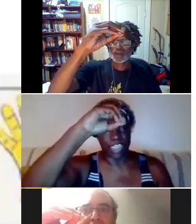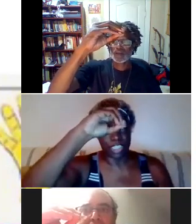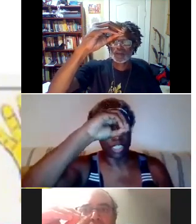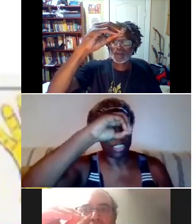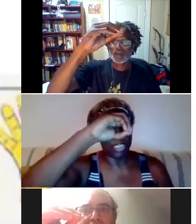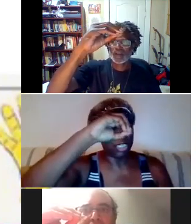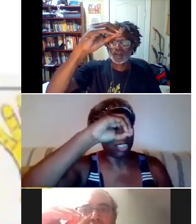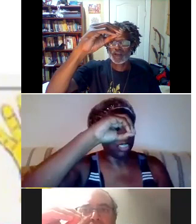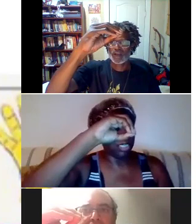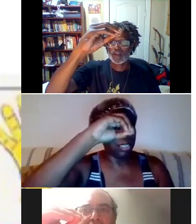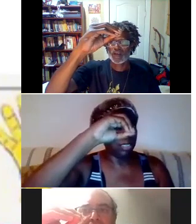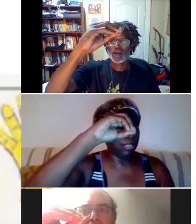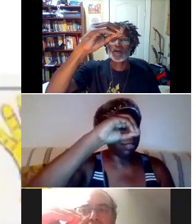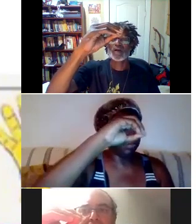flesh.